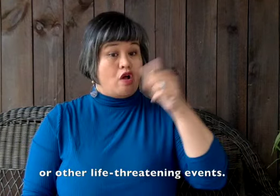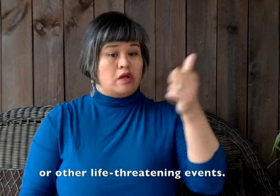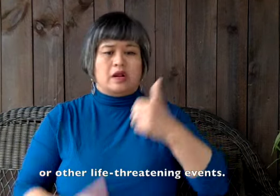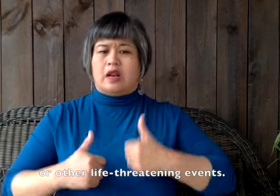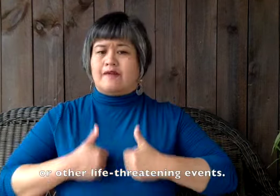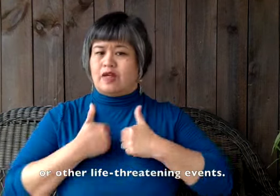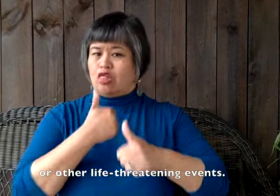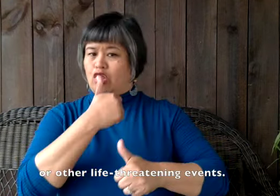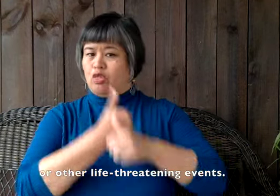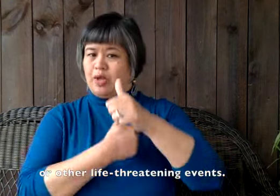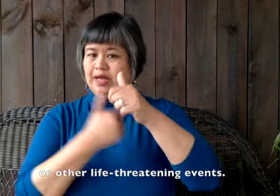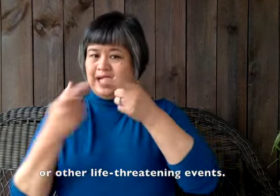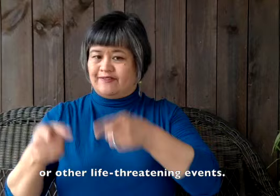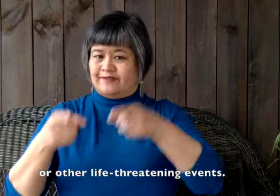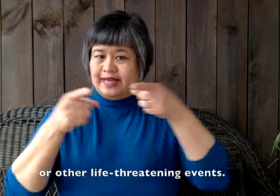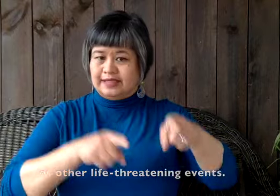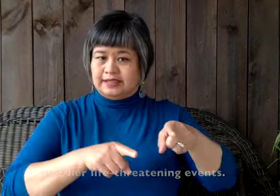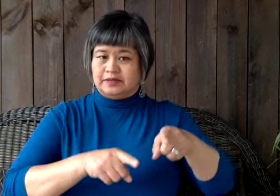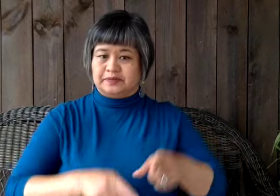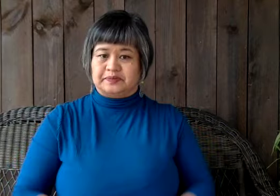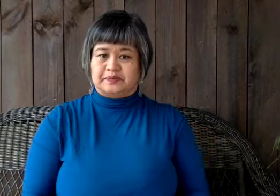Or other life-threatening events.